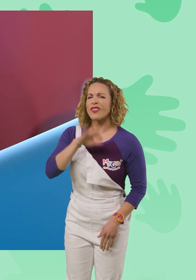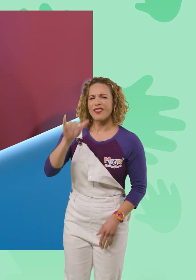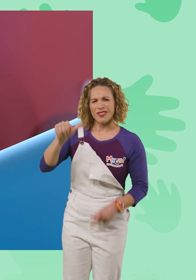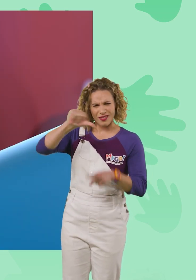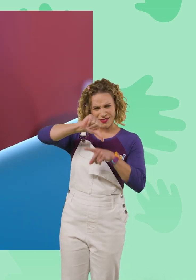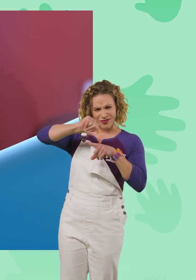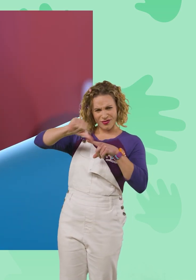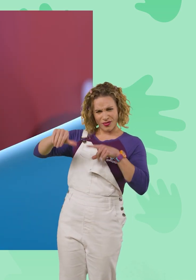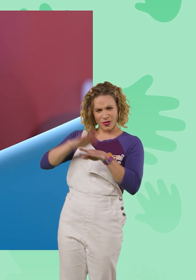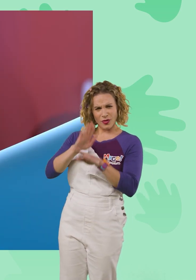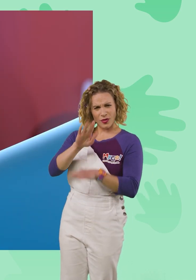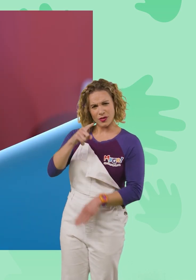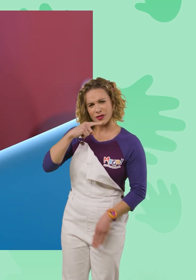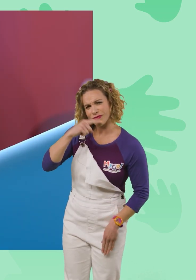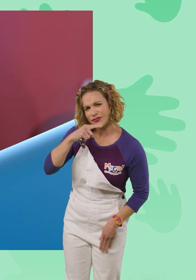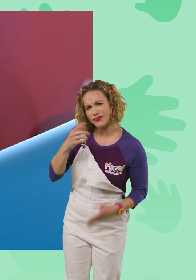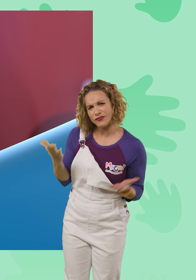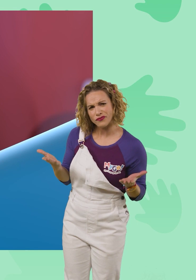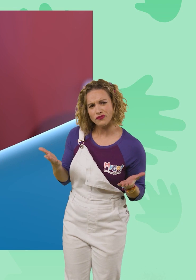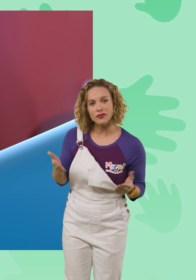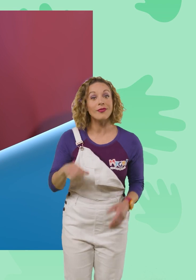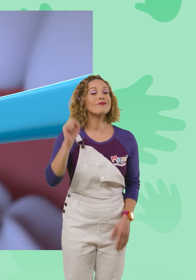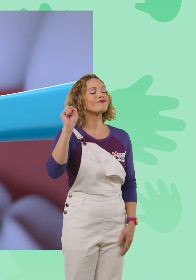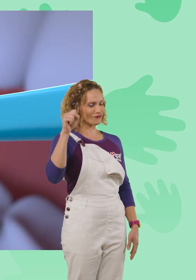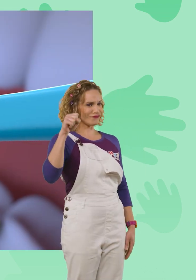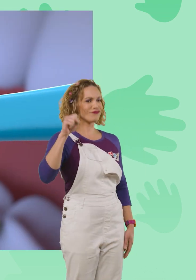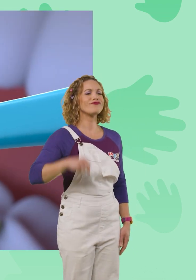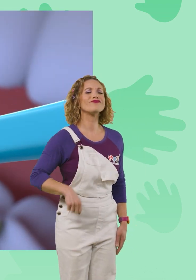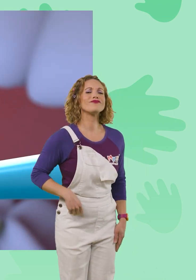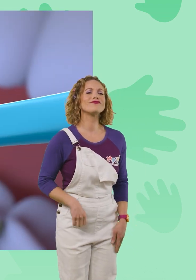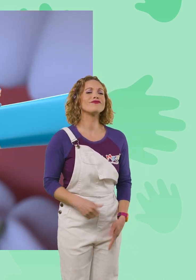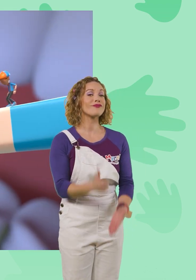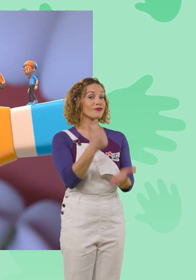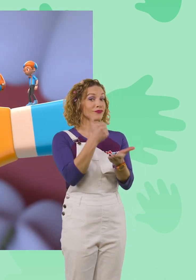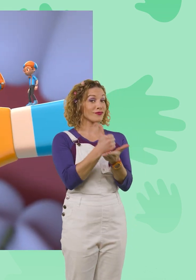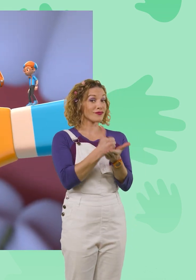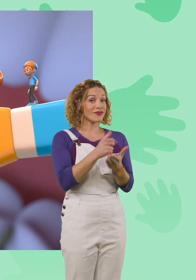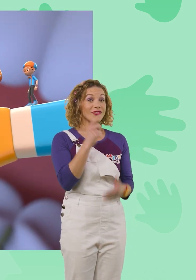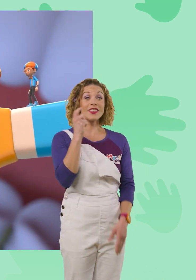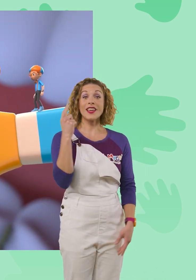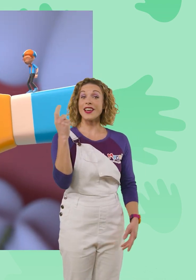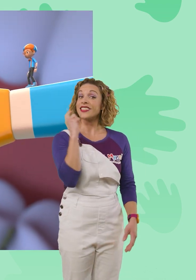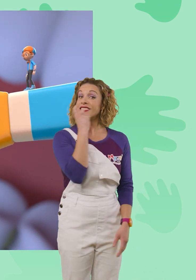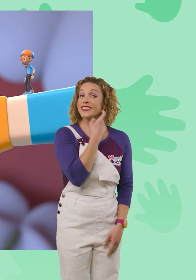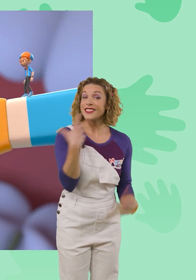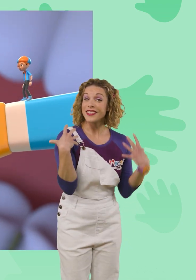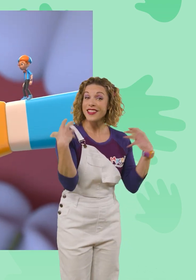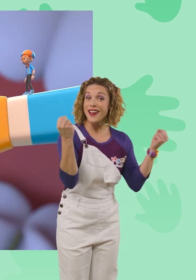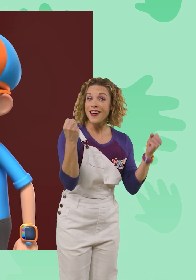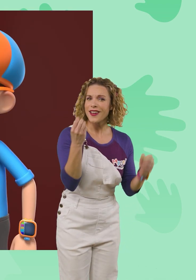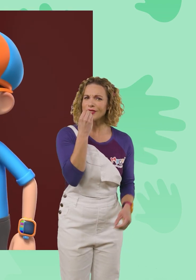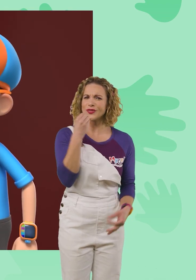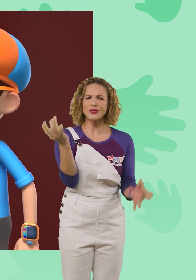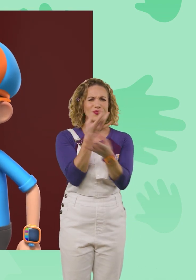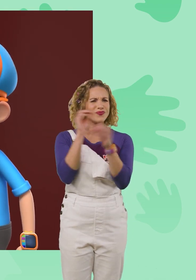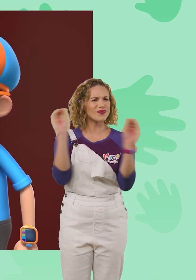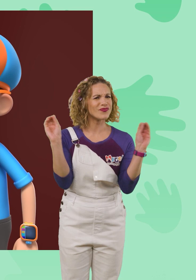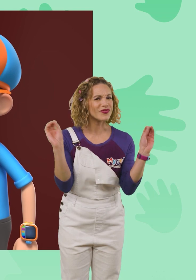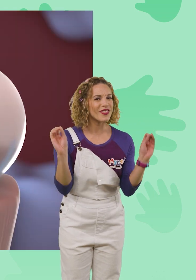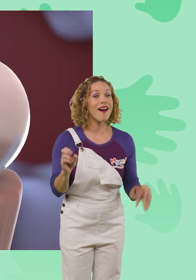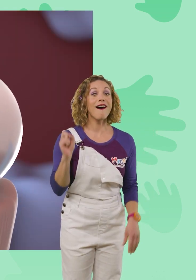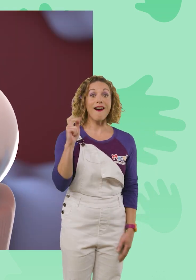Brushy, is that toothpaste on your brush part? Yes, sir. It helps keep teeth healthy and